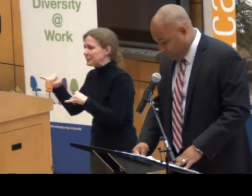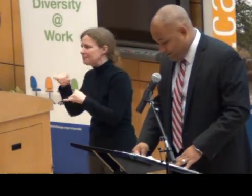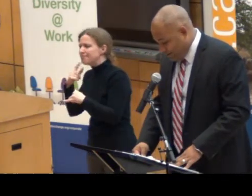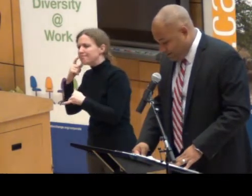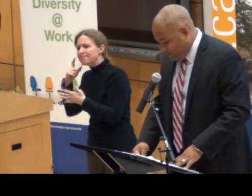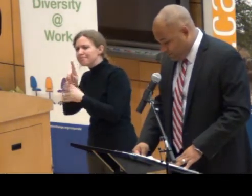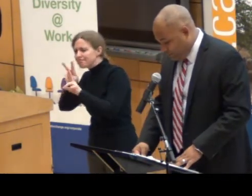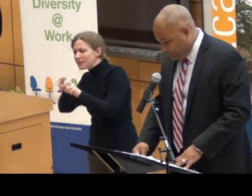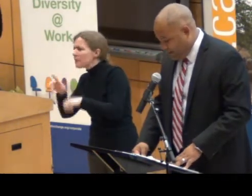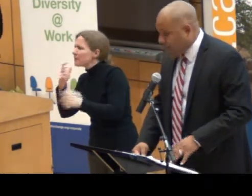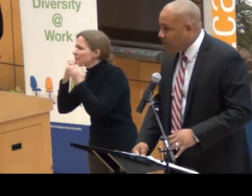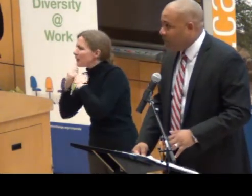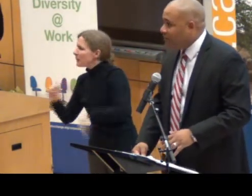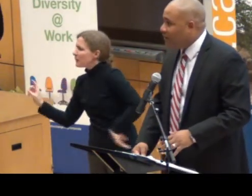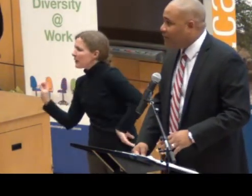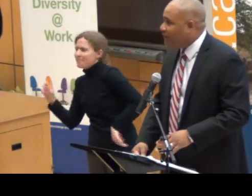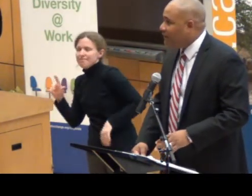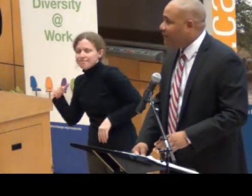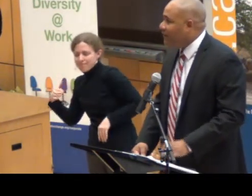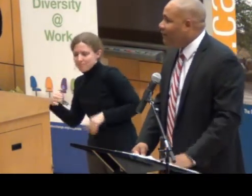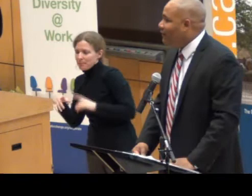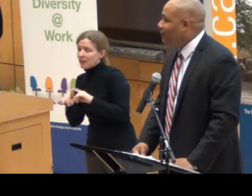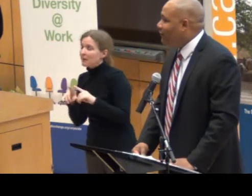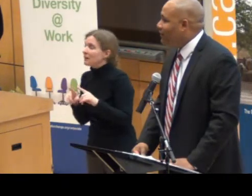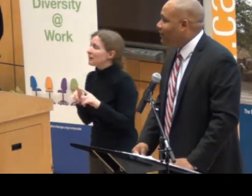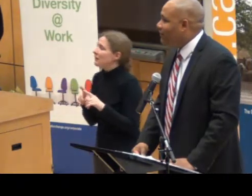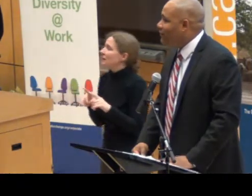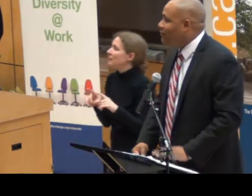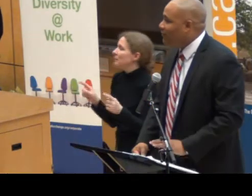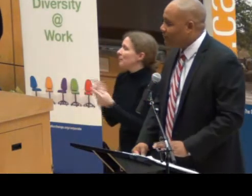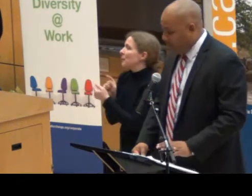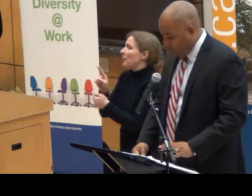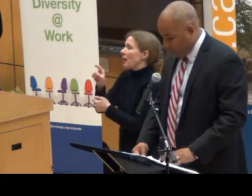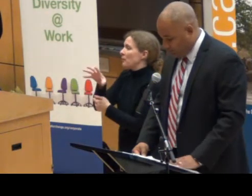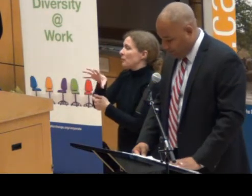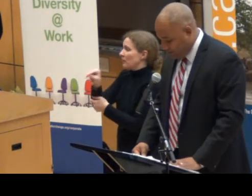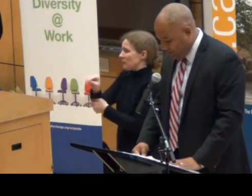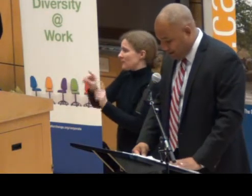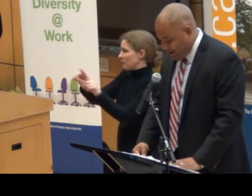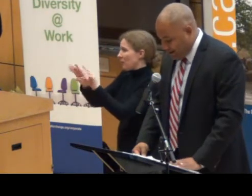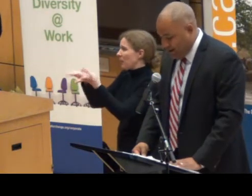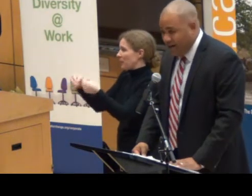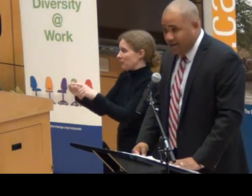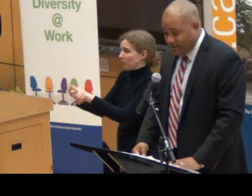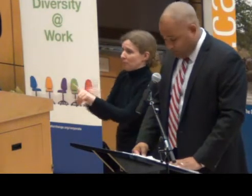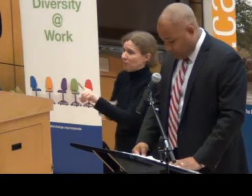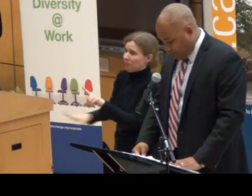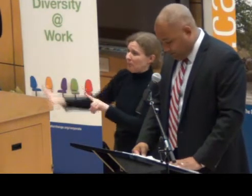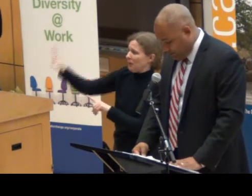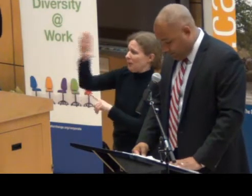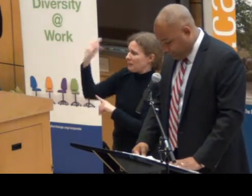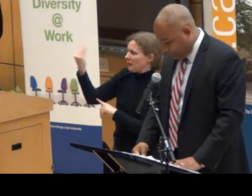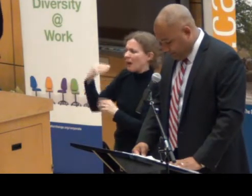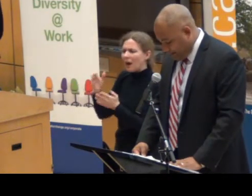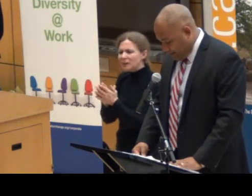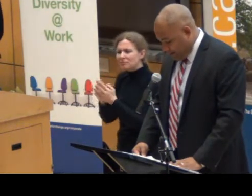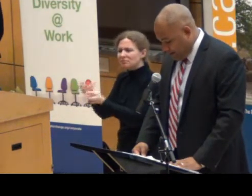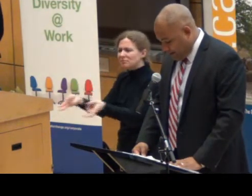value. So I met with 150 different organizations from across the province, and I asked them the